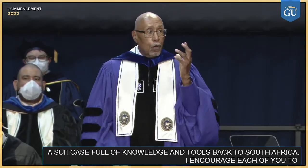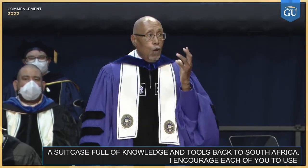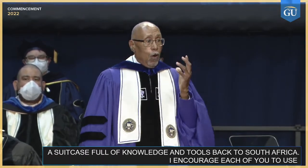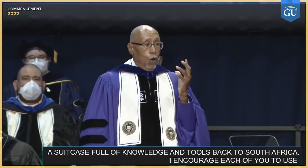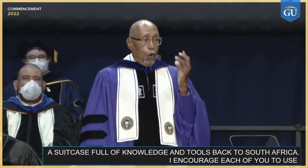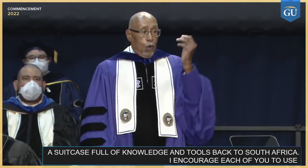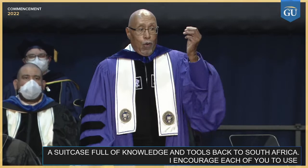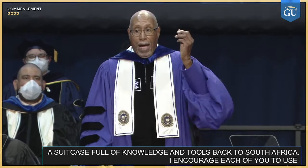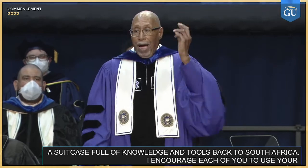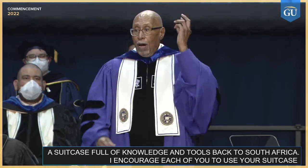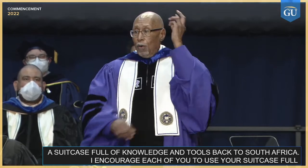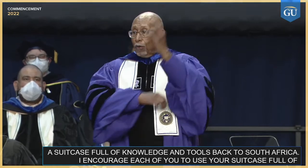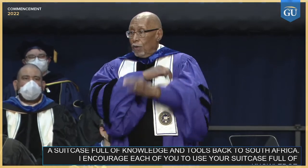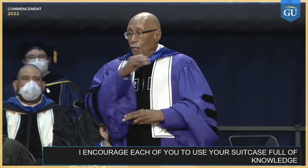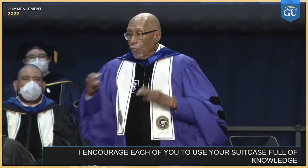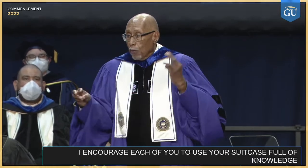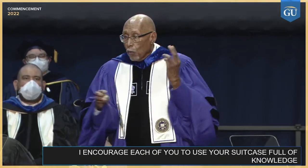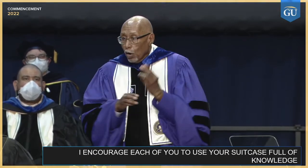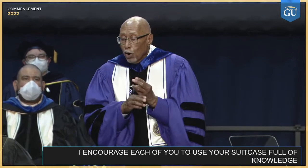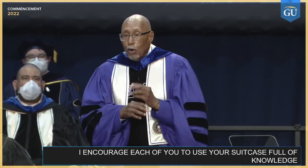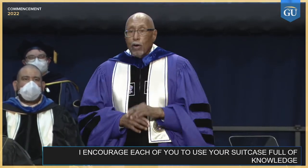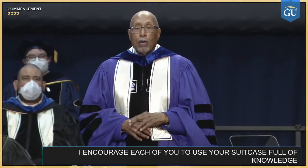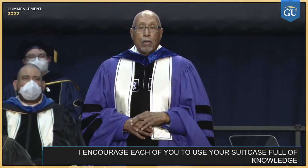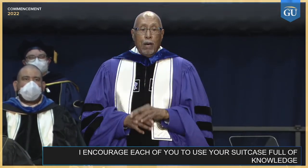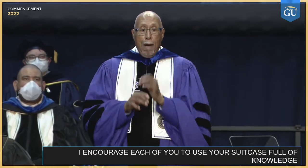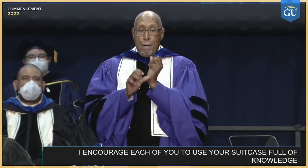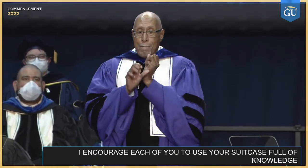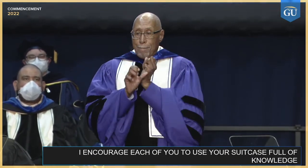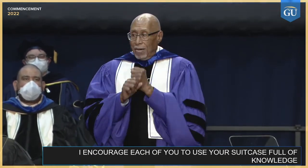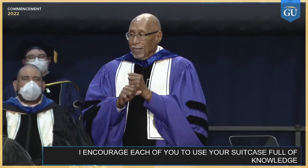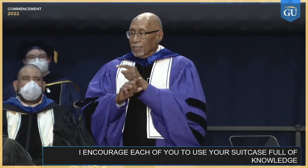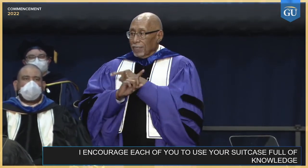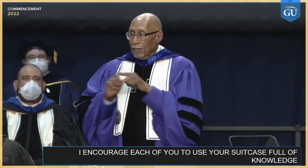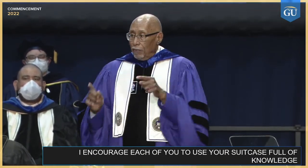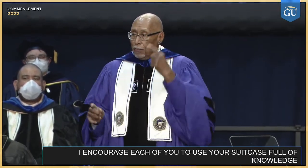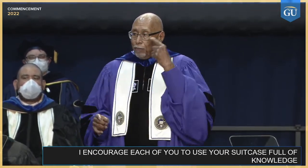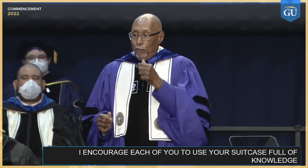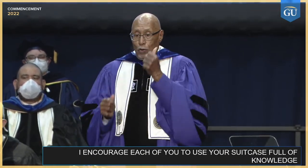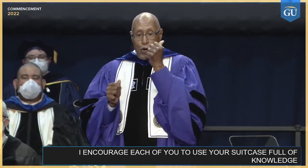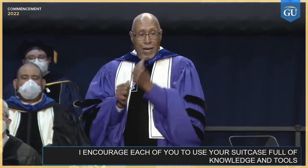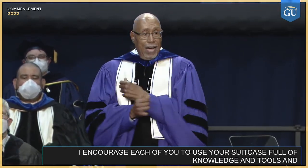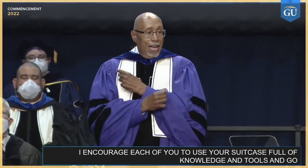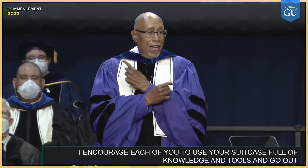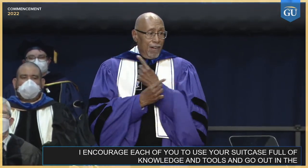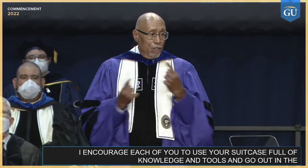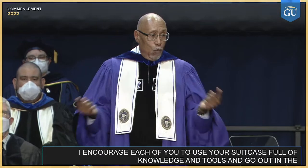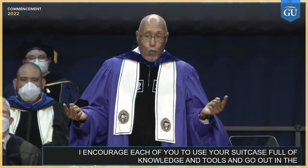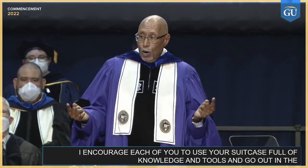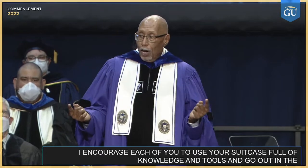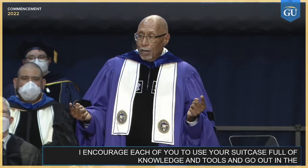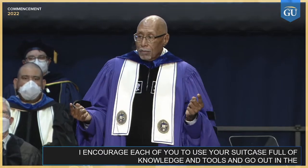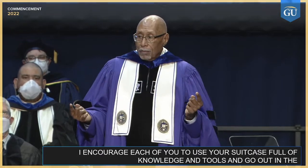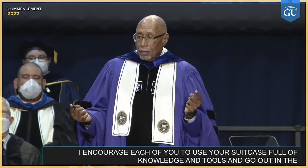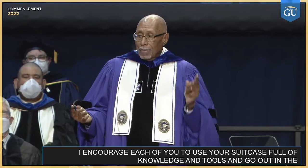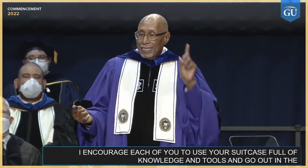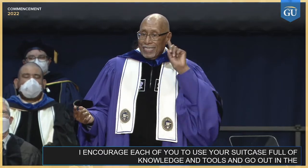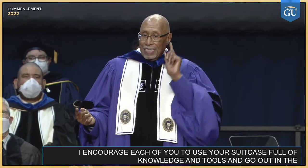knowledge and tools and go out in the world and make a difference for the lives of all of